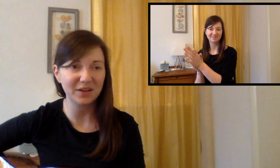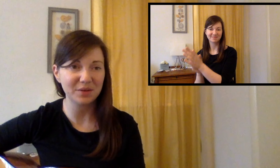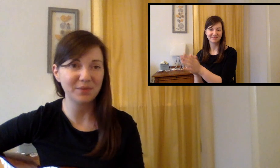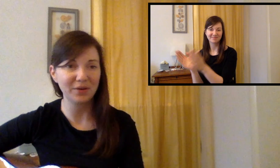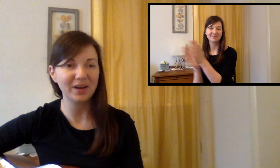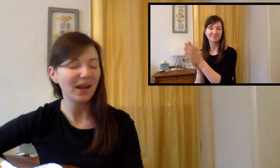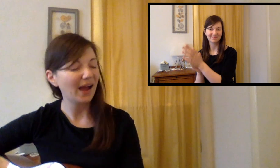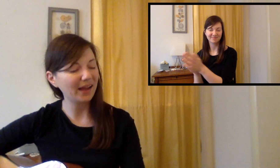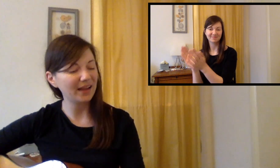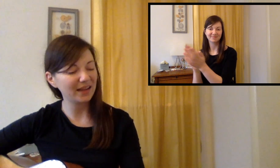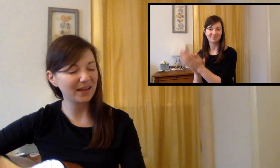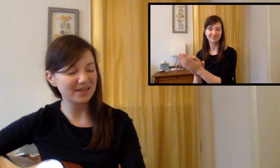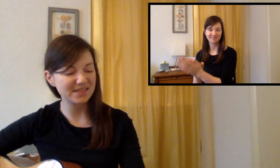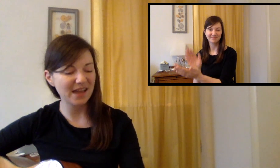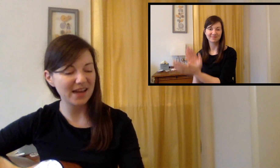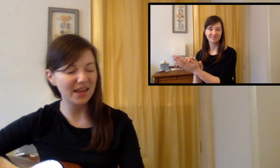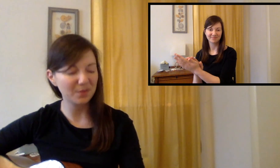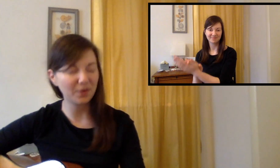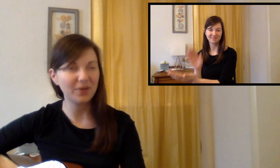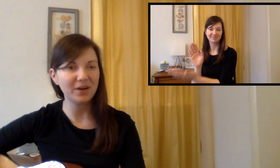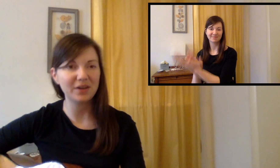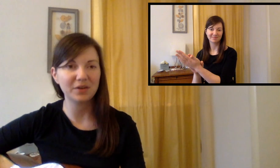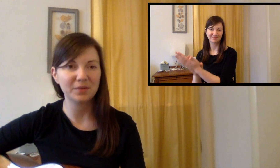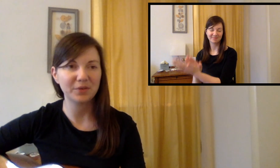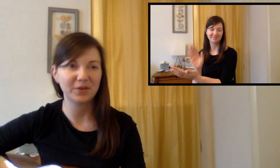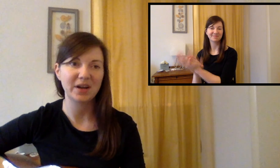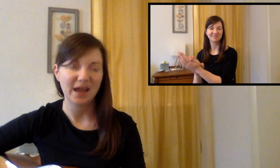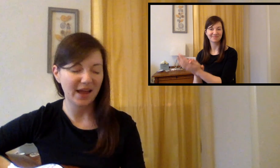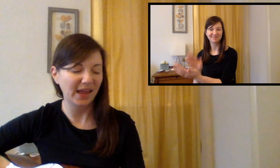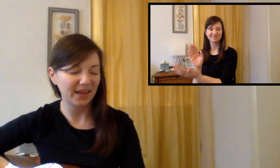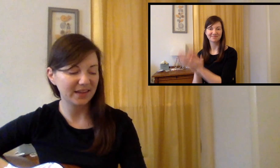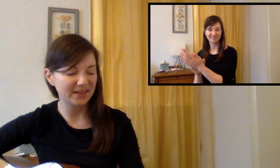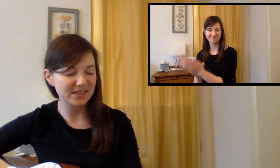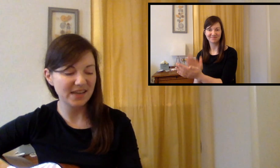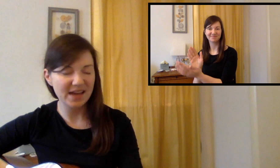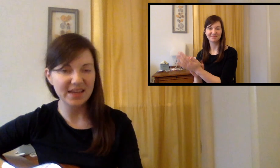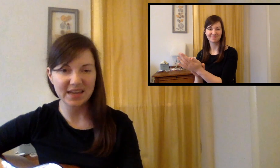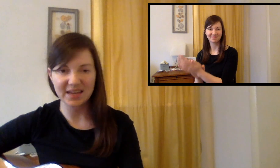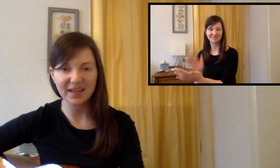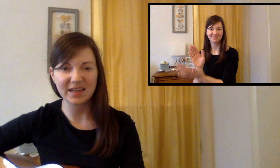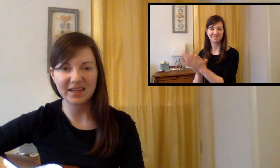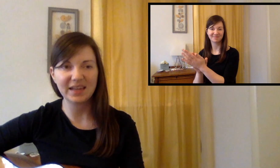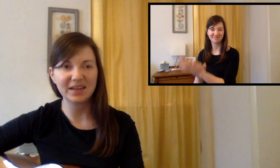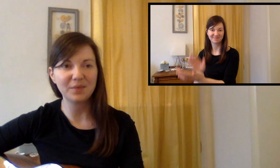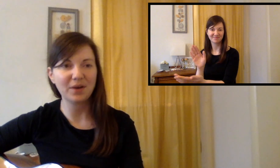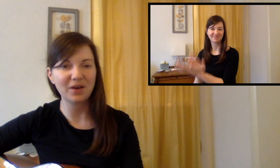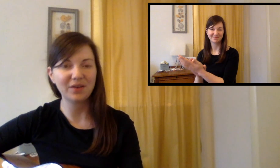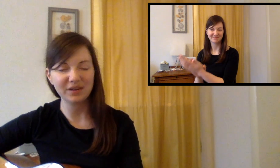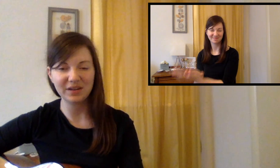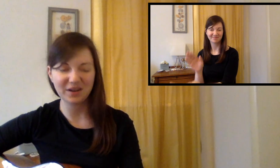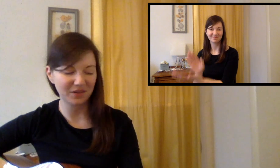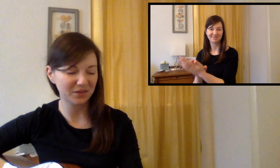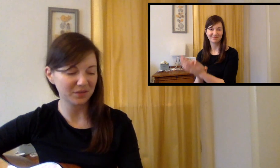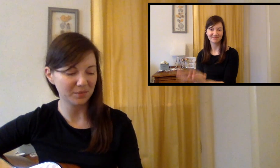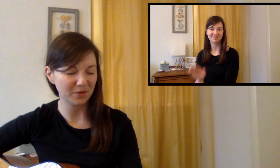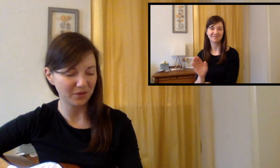more. I ain't gonna study war no more. I ain't gonna study war no